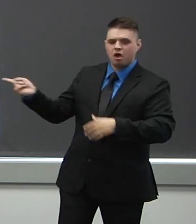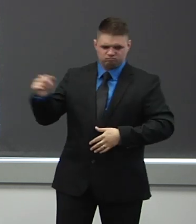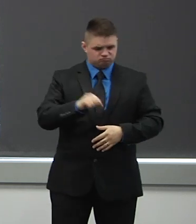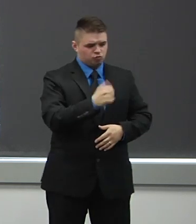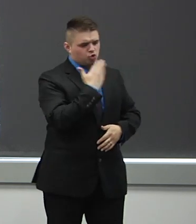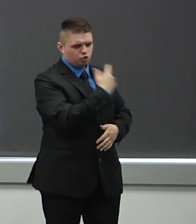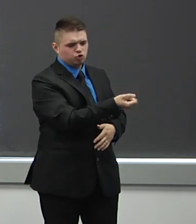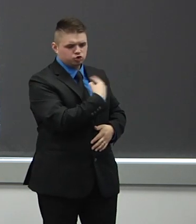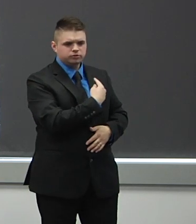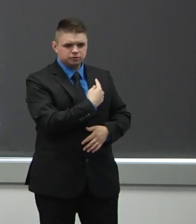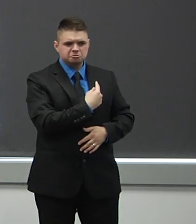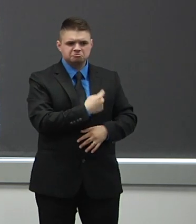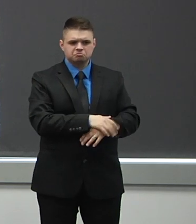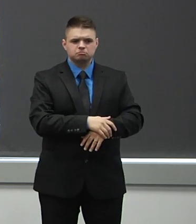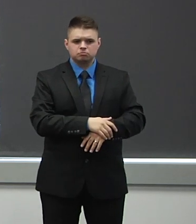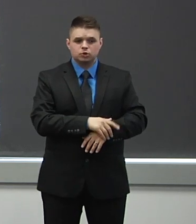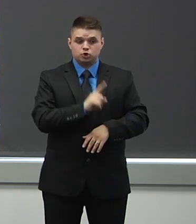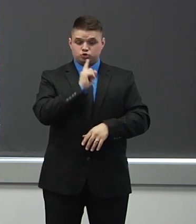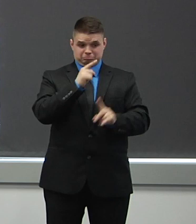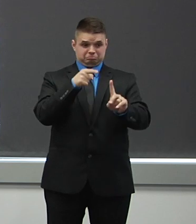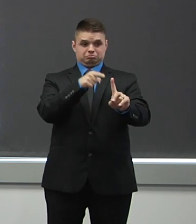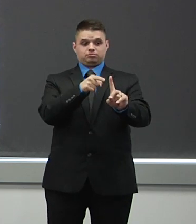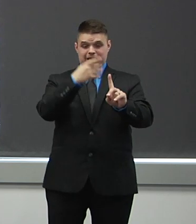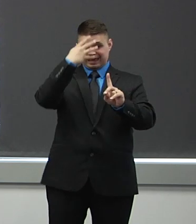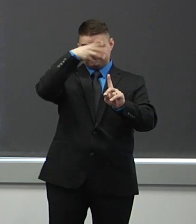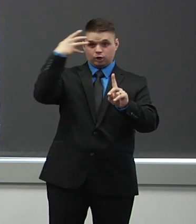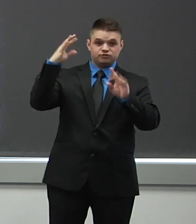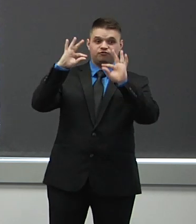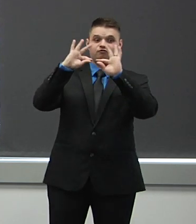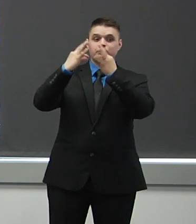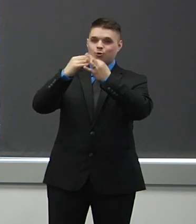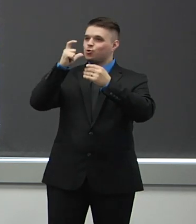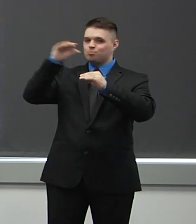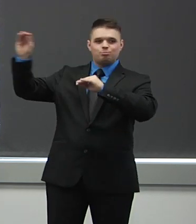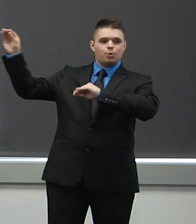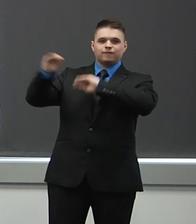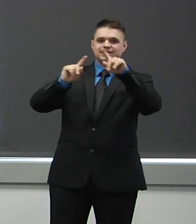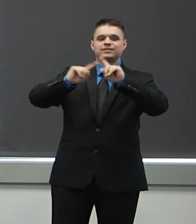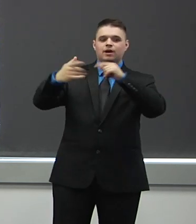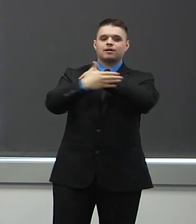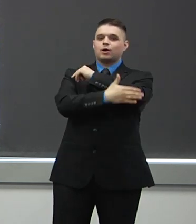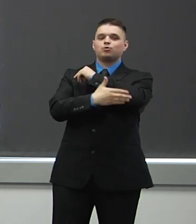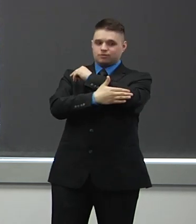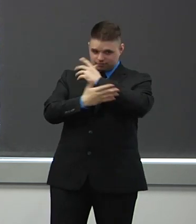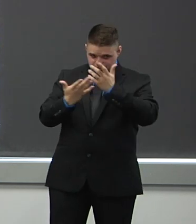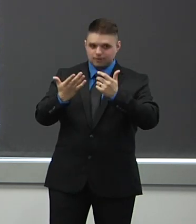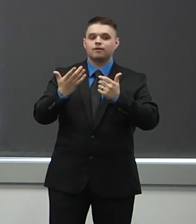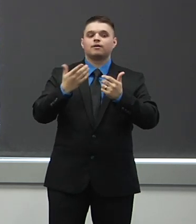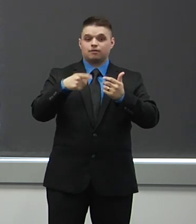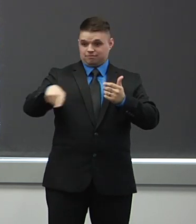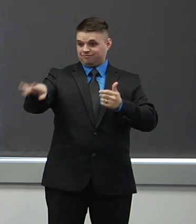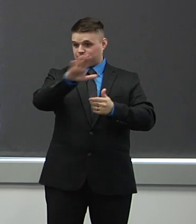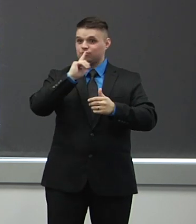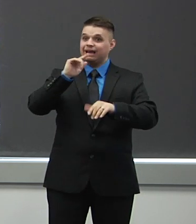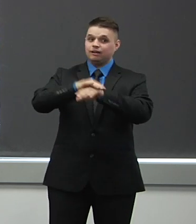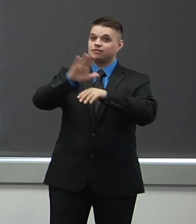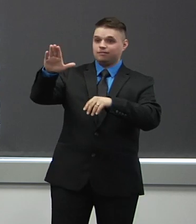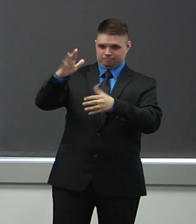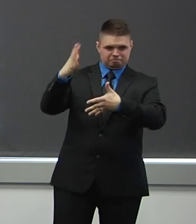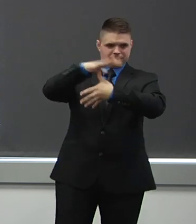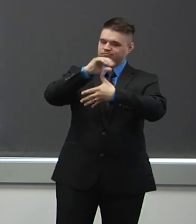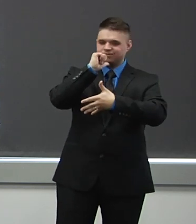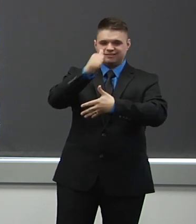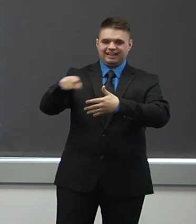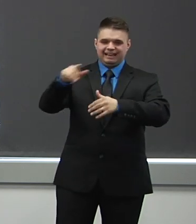about our migrant families and families that may not have English as the language that they speak in their home. And